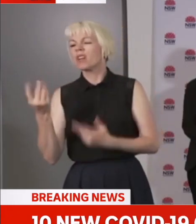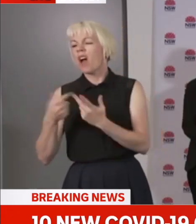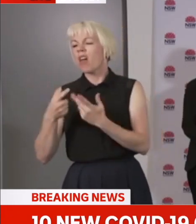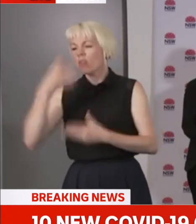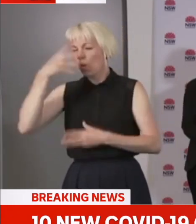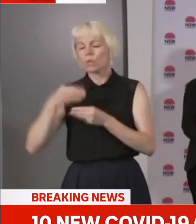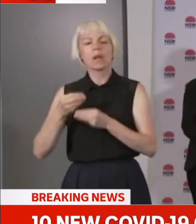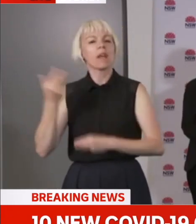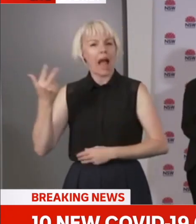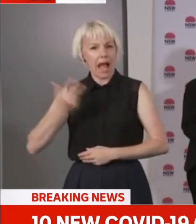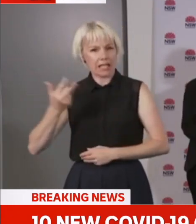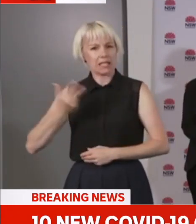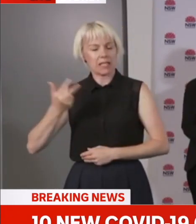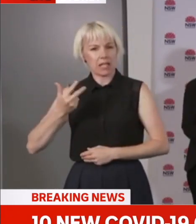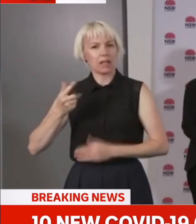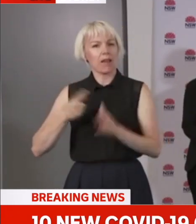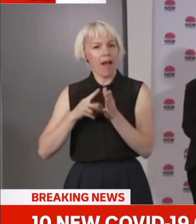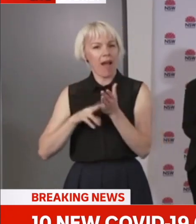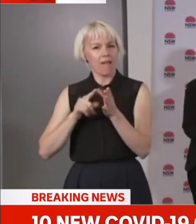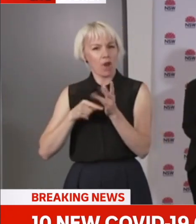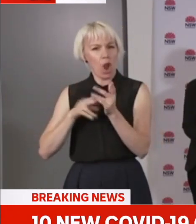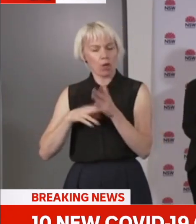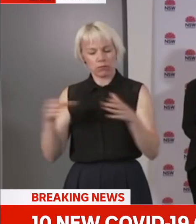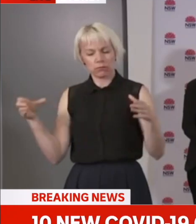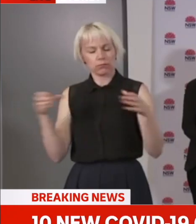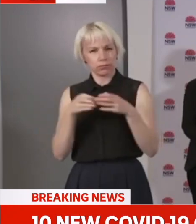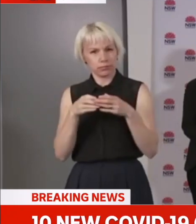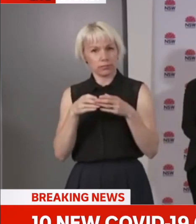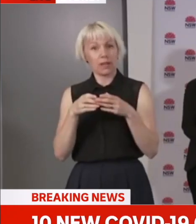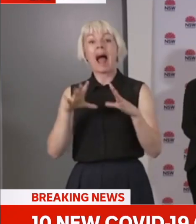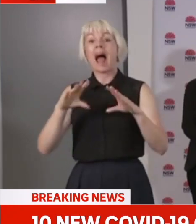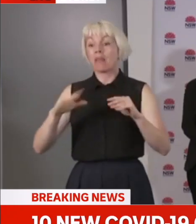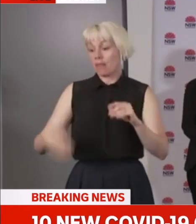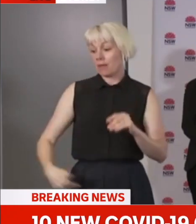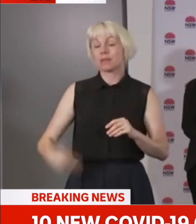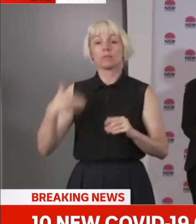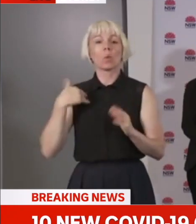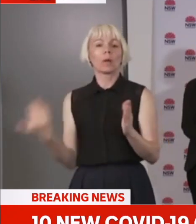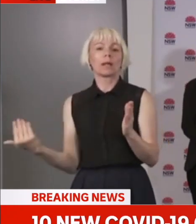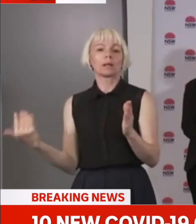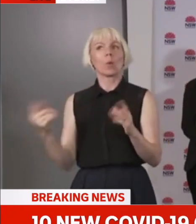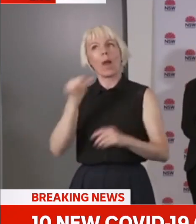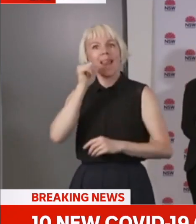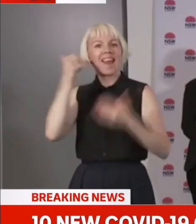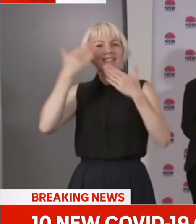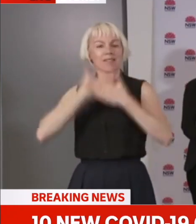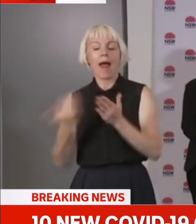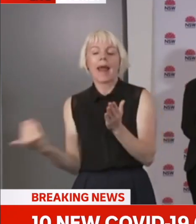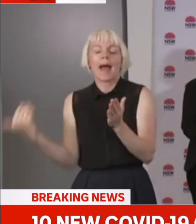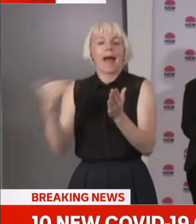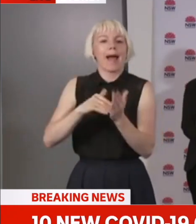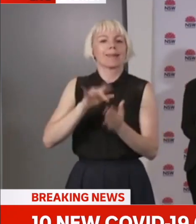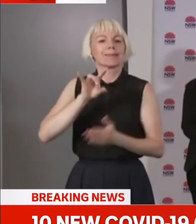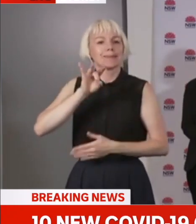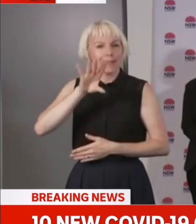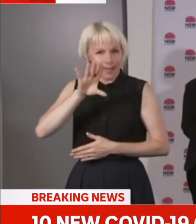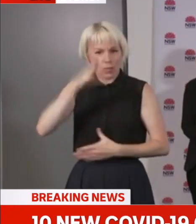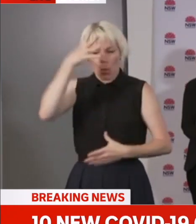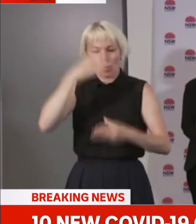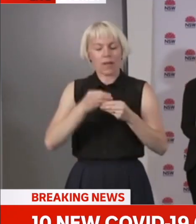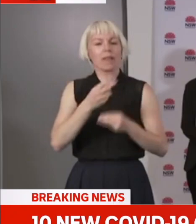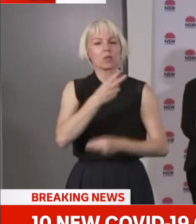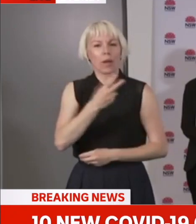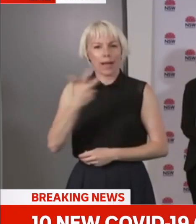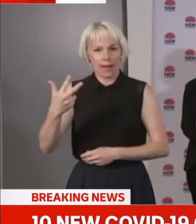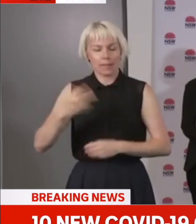to 18 from that Avalon cluster, and an additional 10 since 8 p.m. last night. But I also want to stress to the